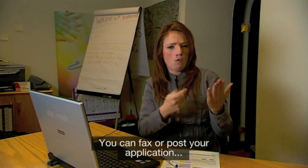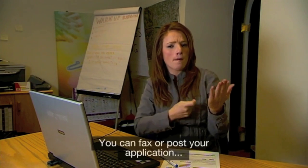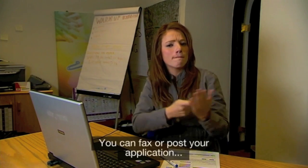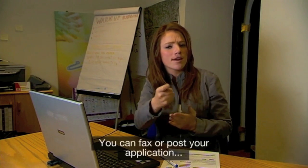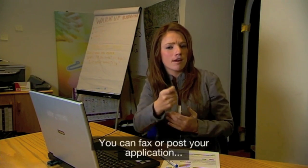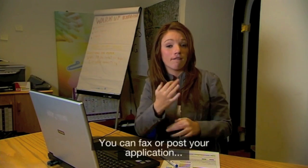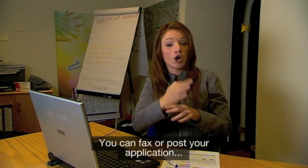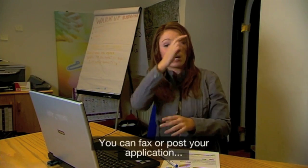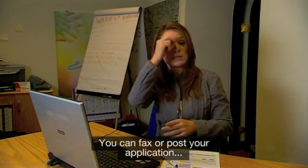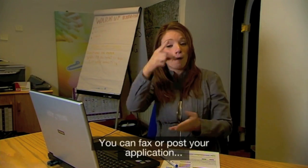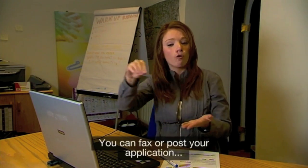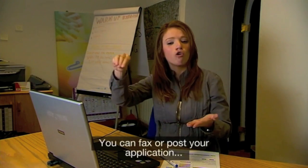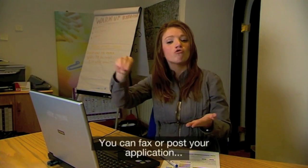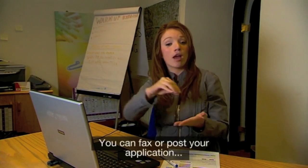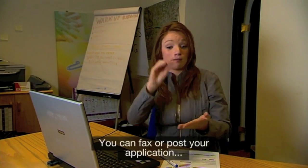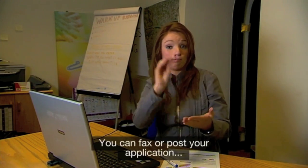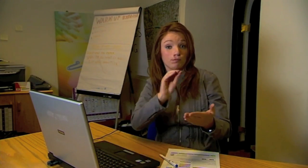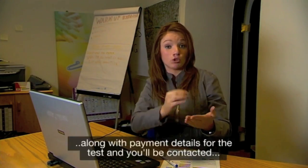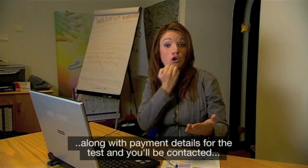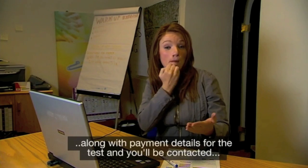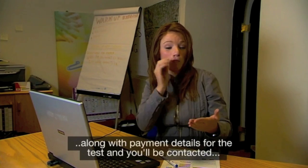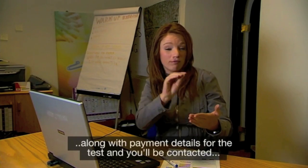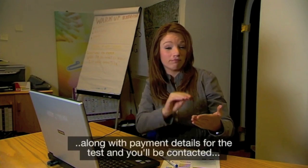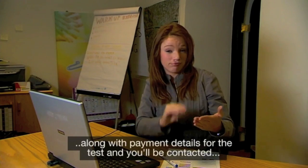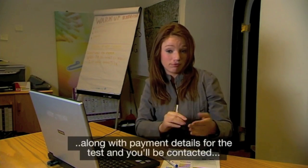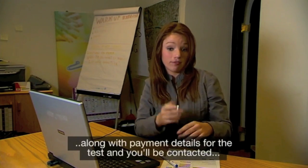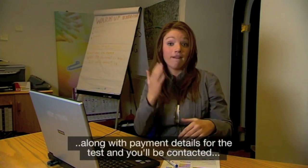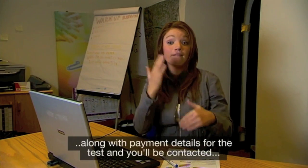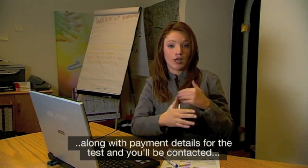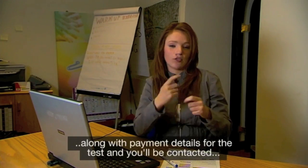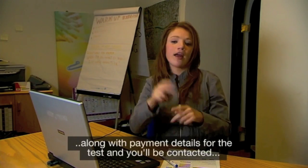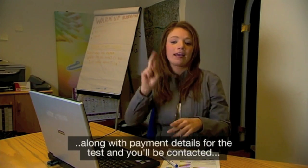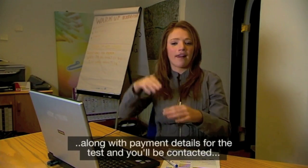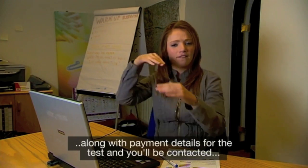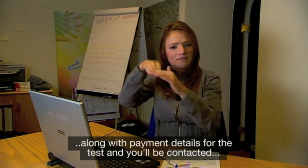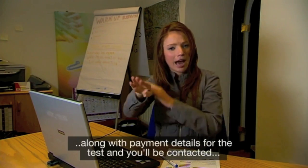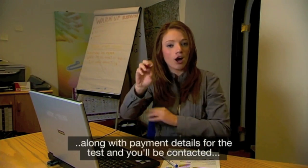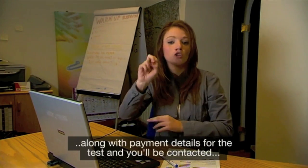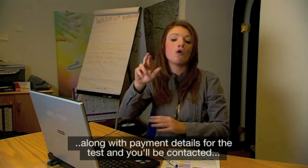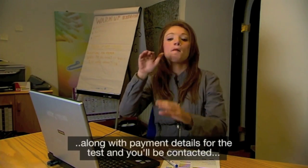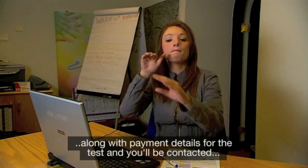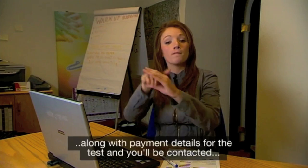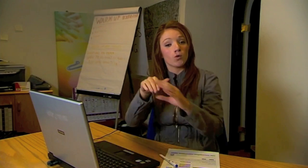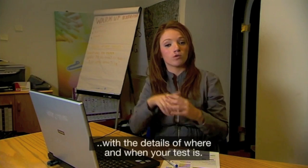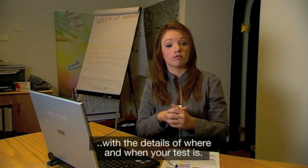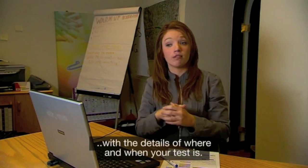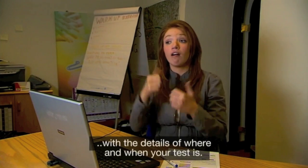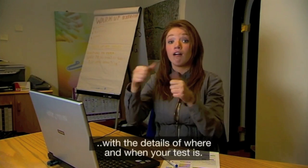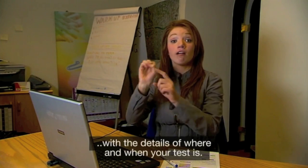can fax or post your application along with payment details for the test, and you will be contacted with the details of where and when